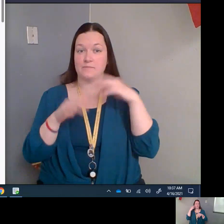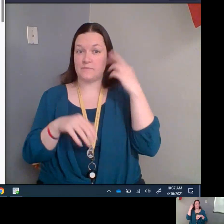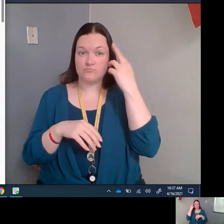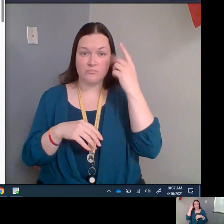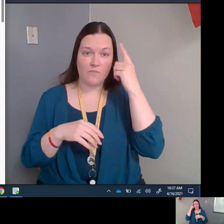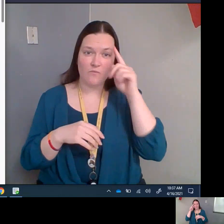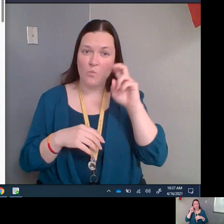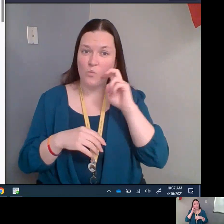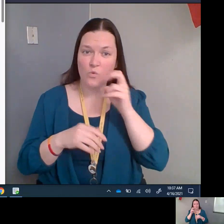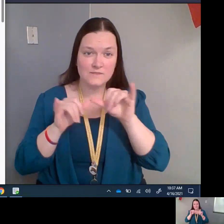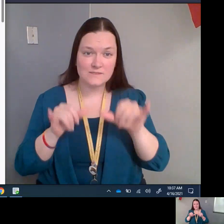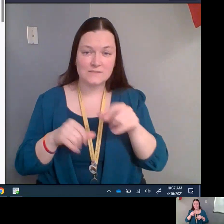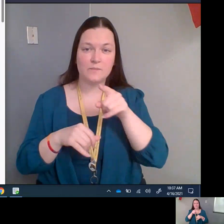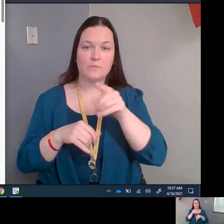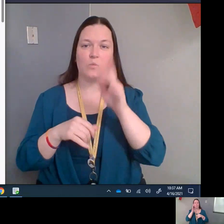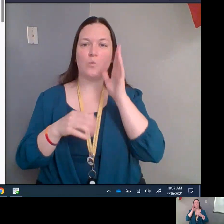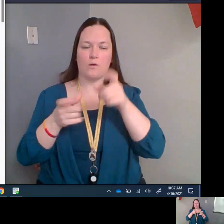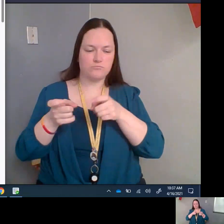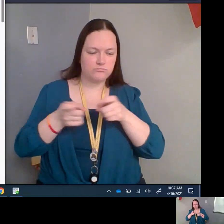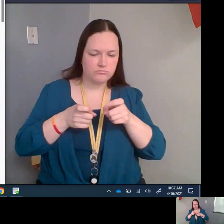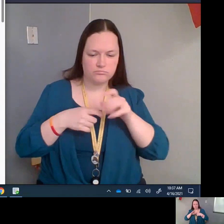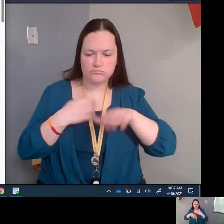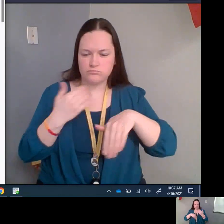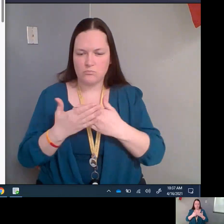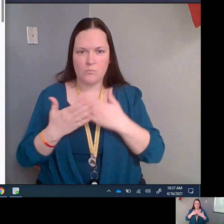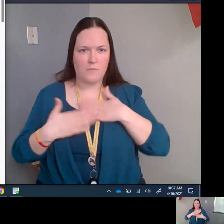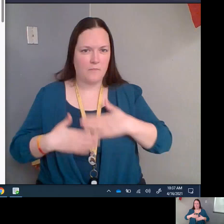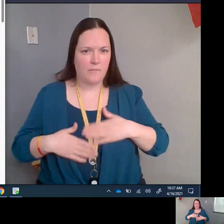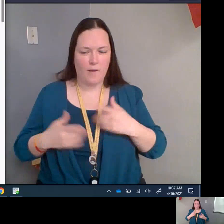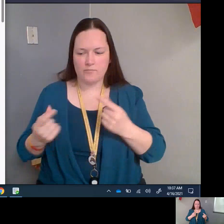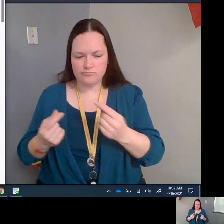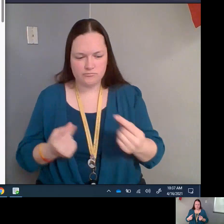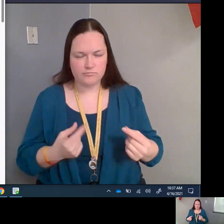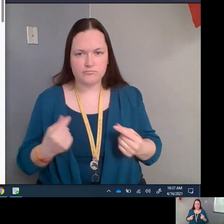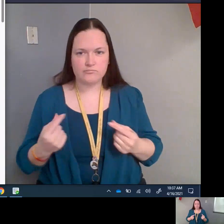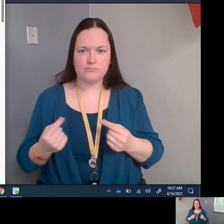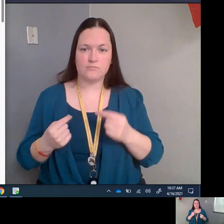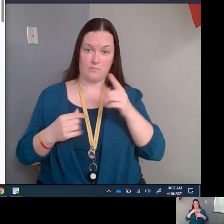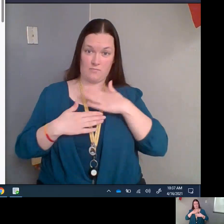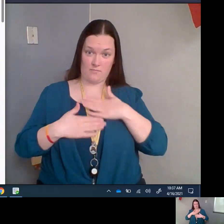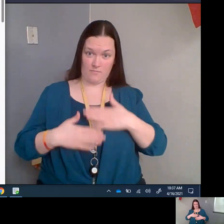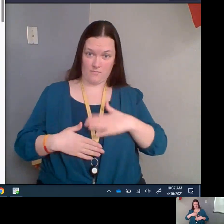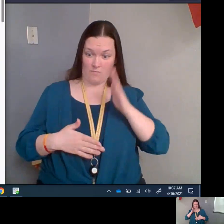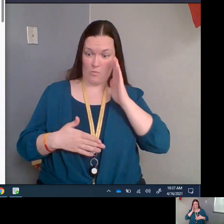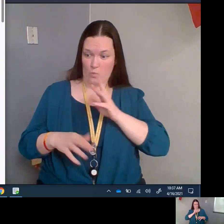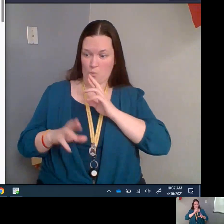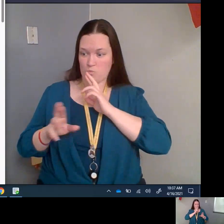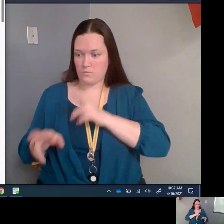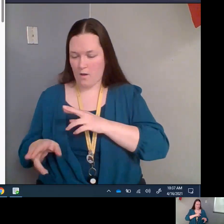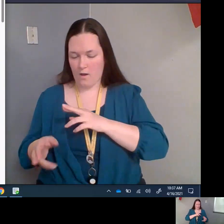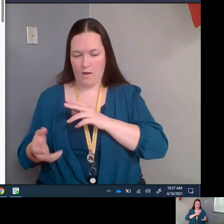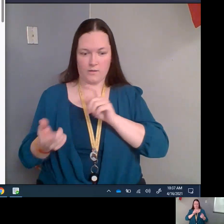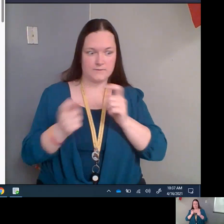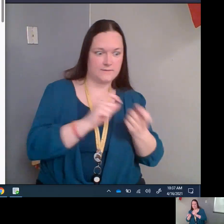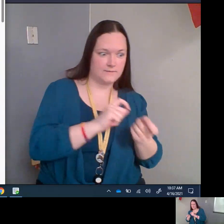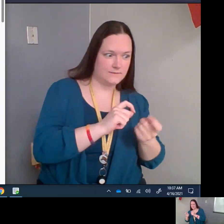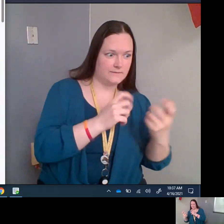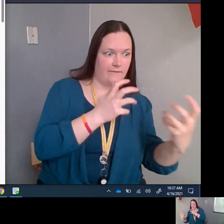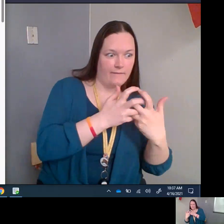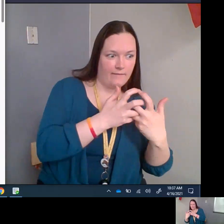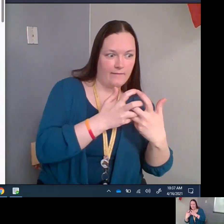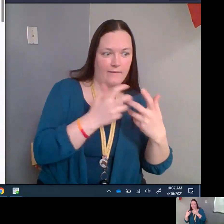of the nervous system is to coordinate all the activities of the body. It enables the body to respond and adapt to changes that occur